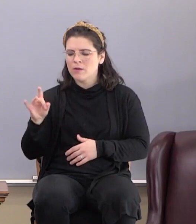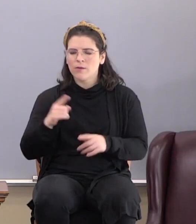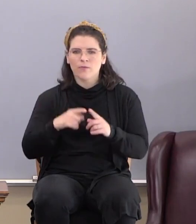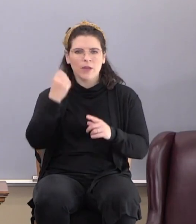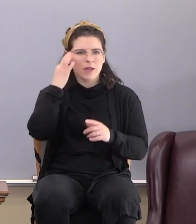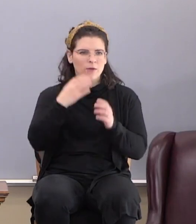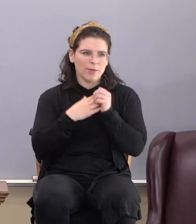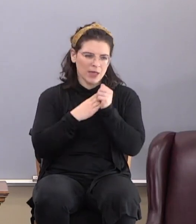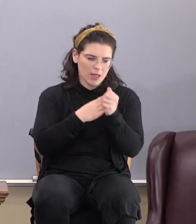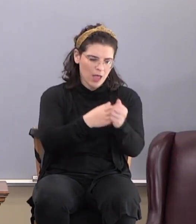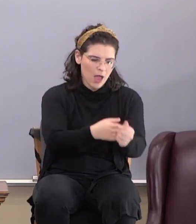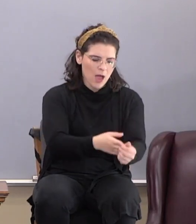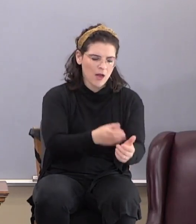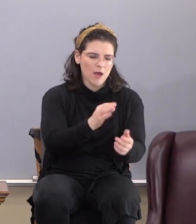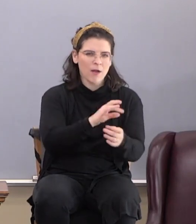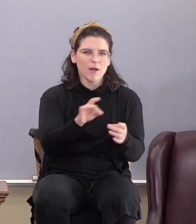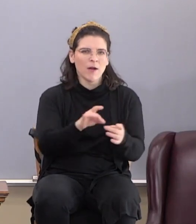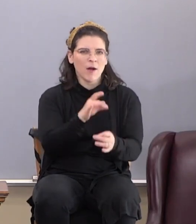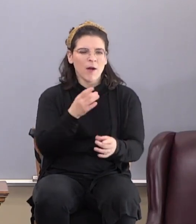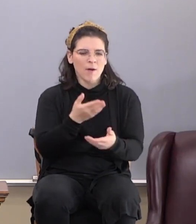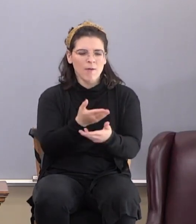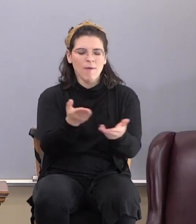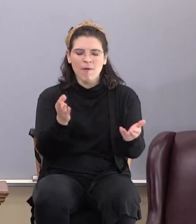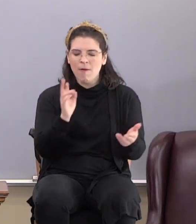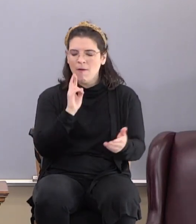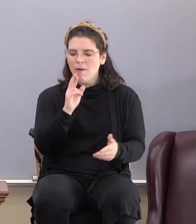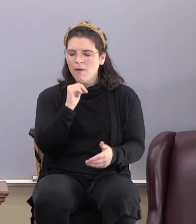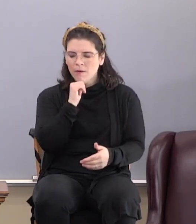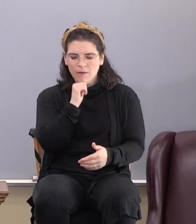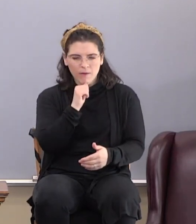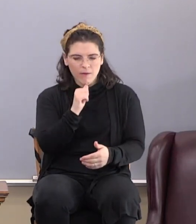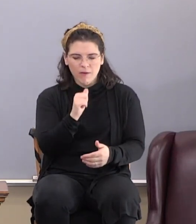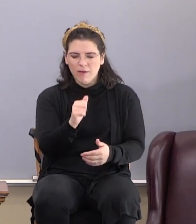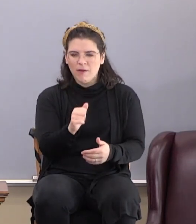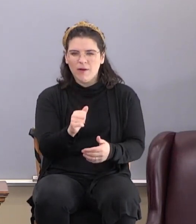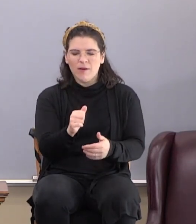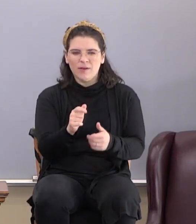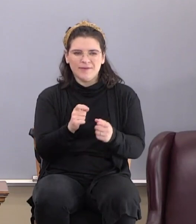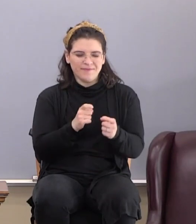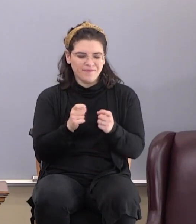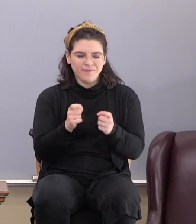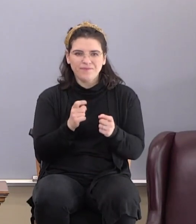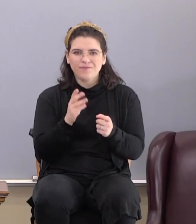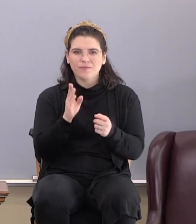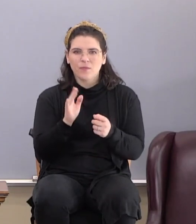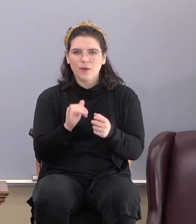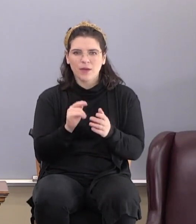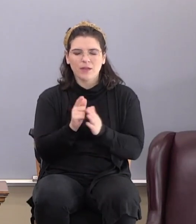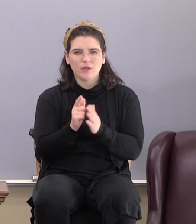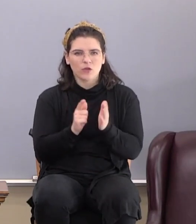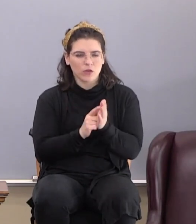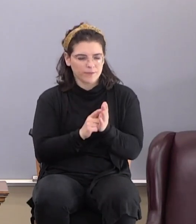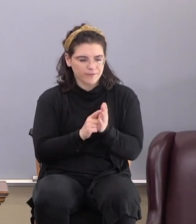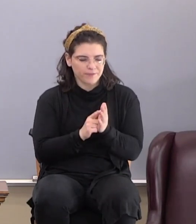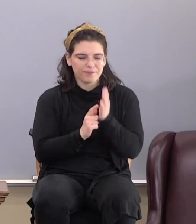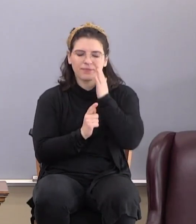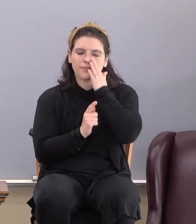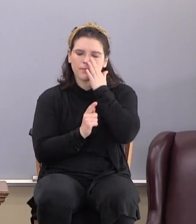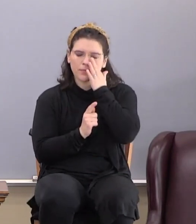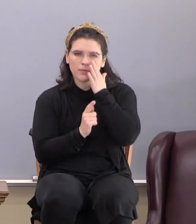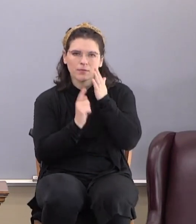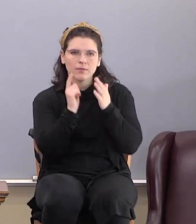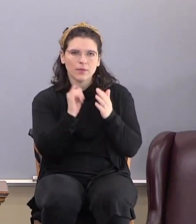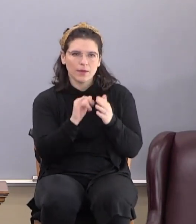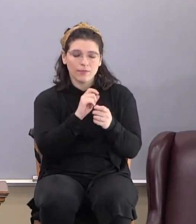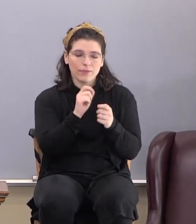of the Spirit, ye are not under the what? The law.